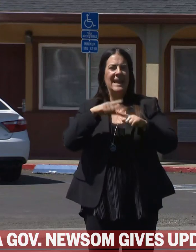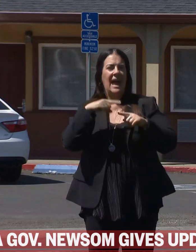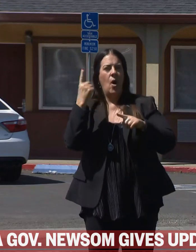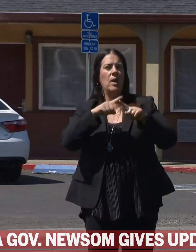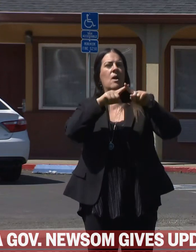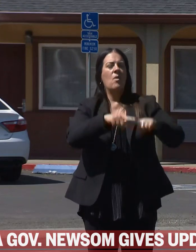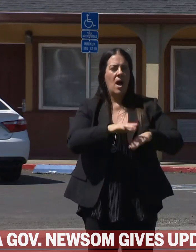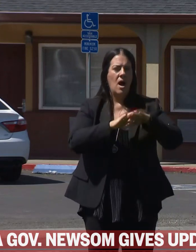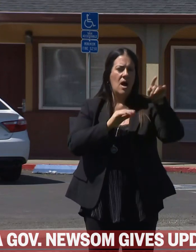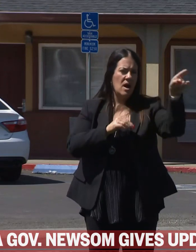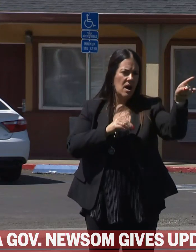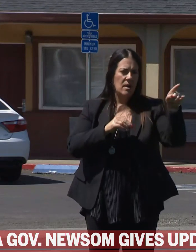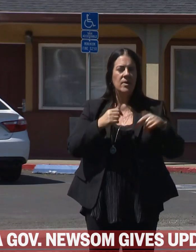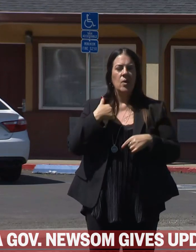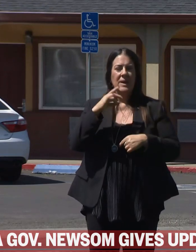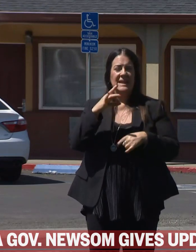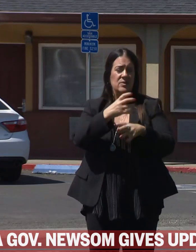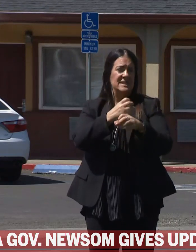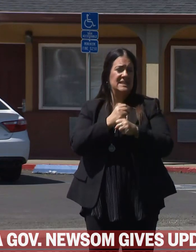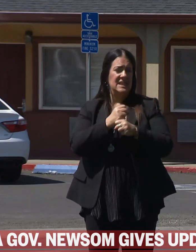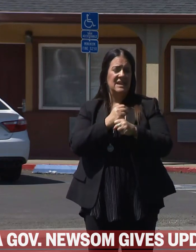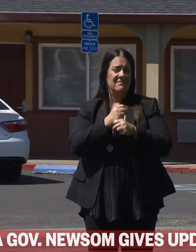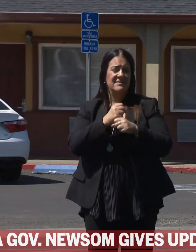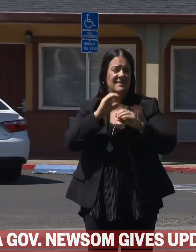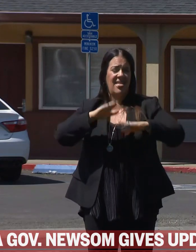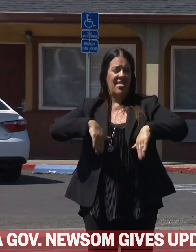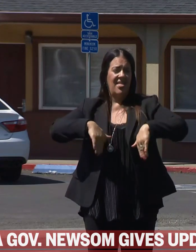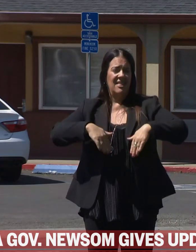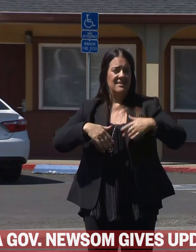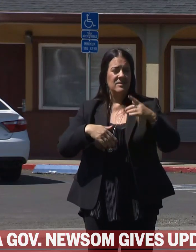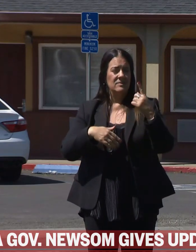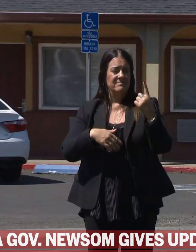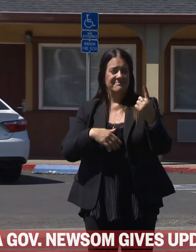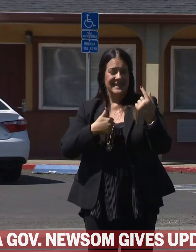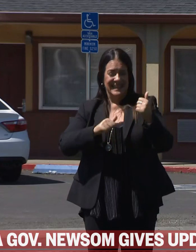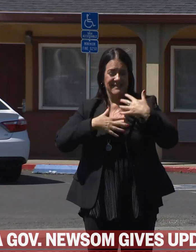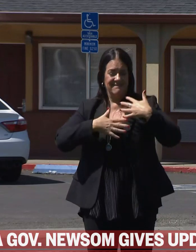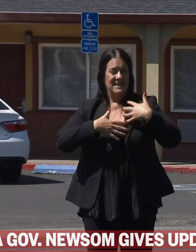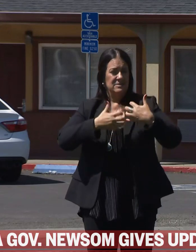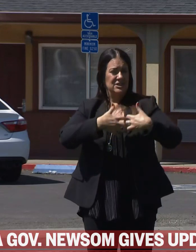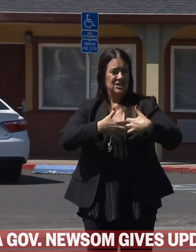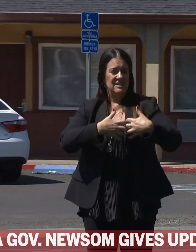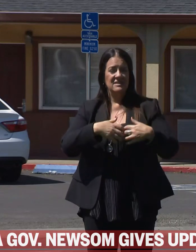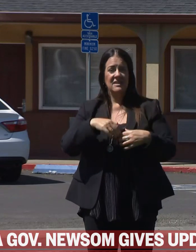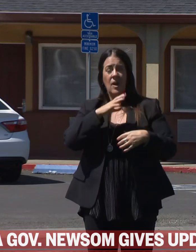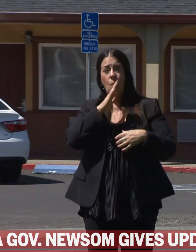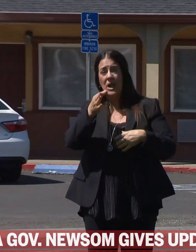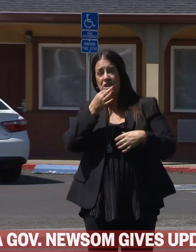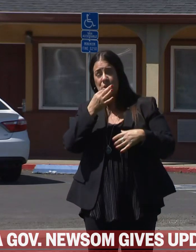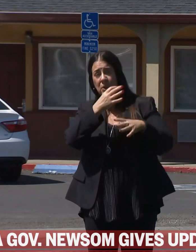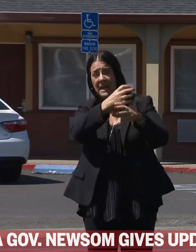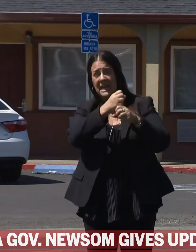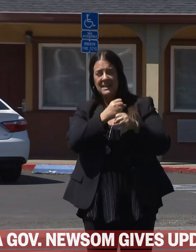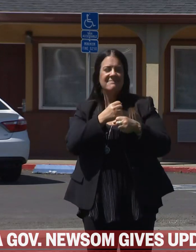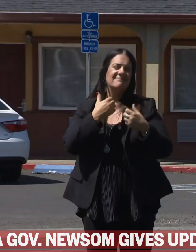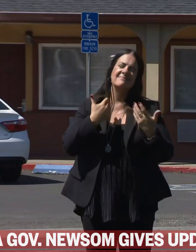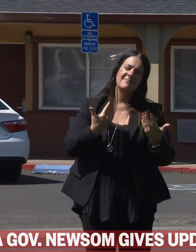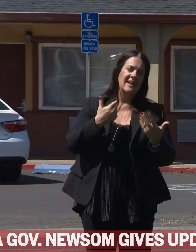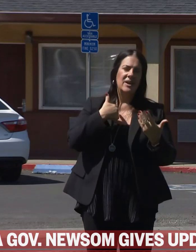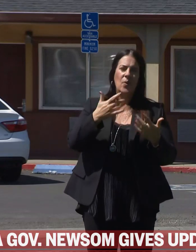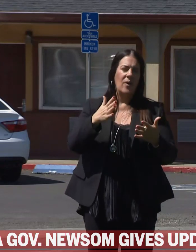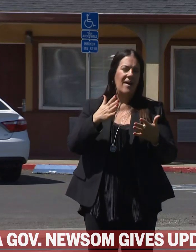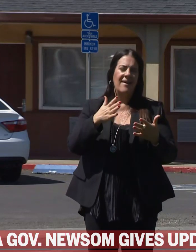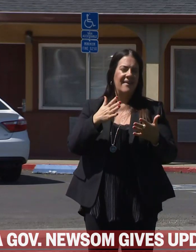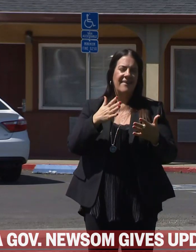haven't received one ventilator yet, and I don't anticipate anytime soon that we'll get those vents. But rather than rolling